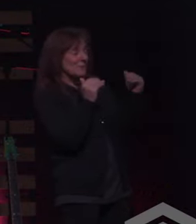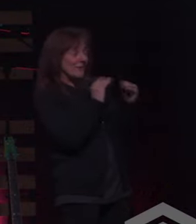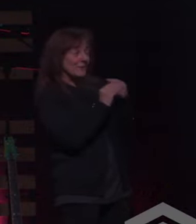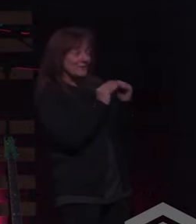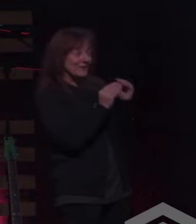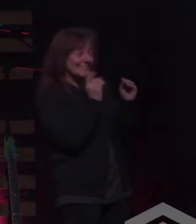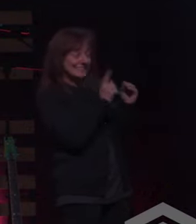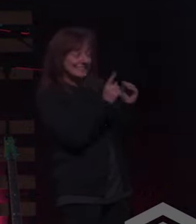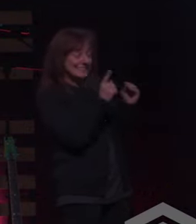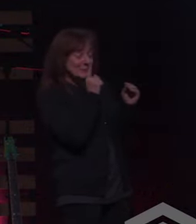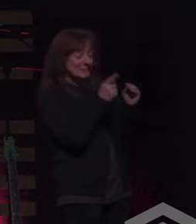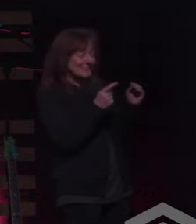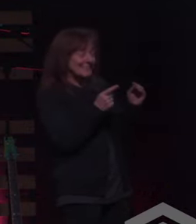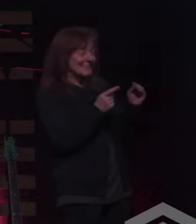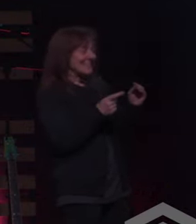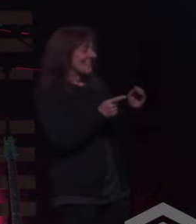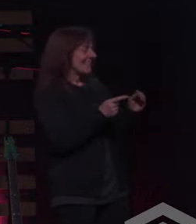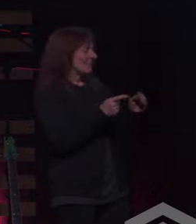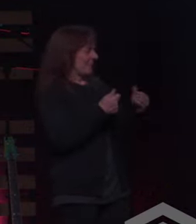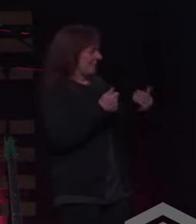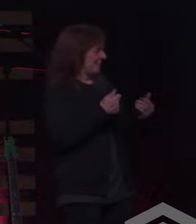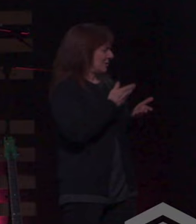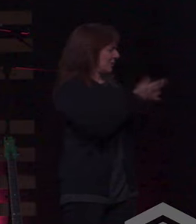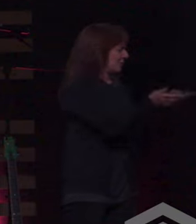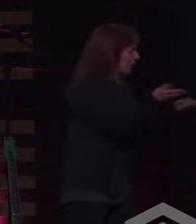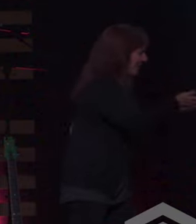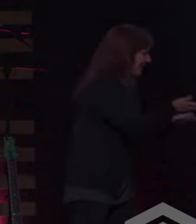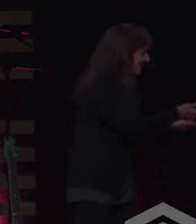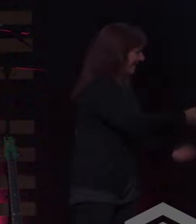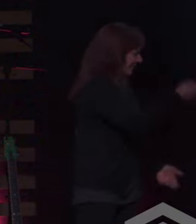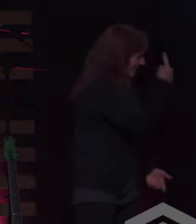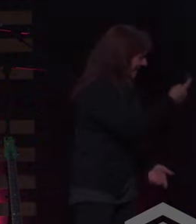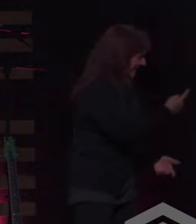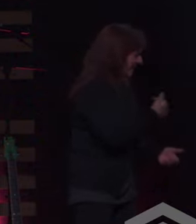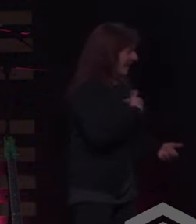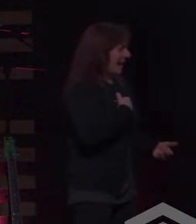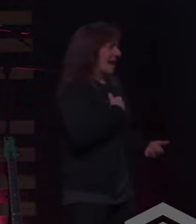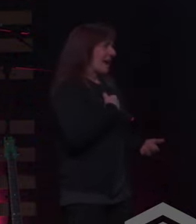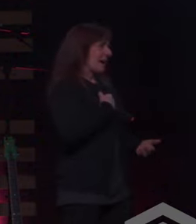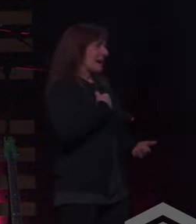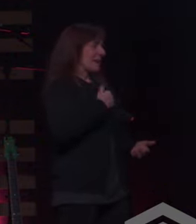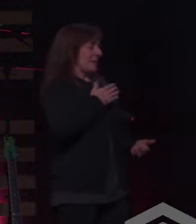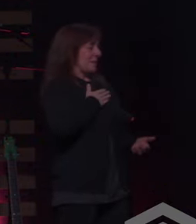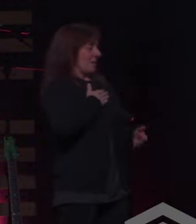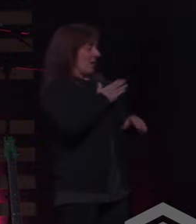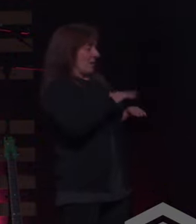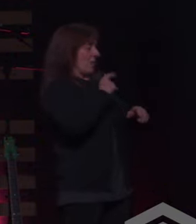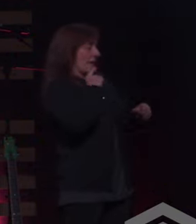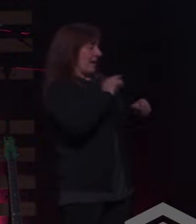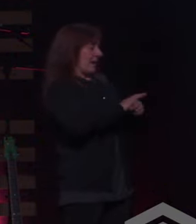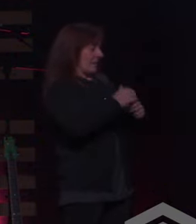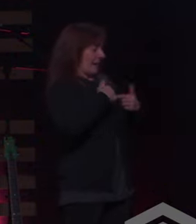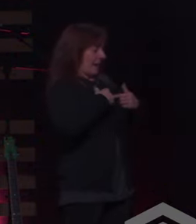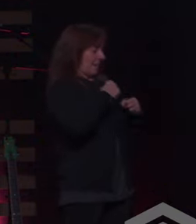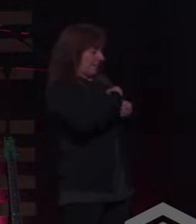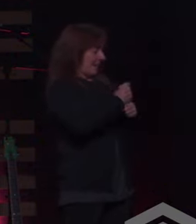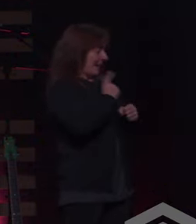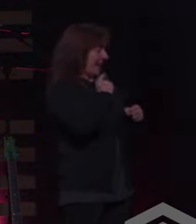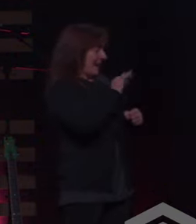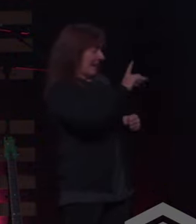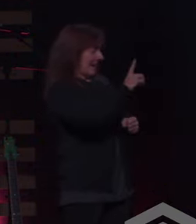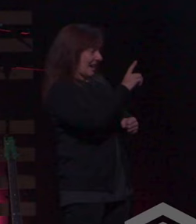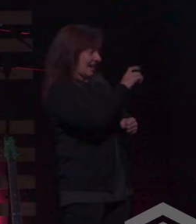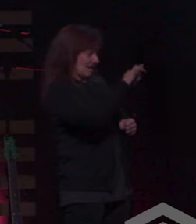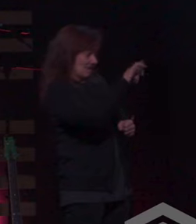it. I truly believe this. It starts with selflessness. It starts with understanding that my covenant that I made is that I need to treat